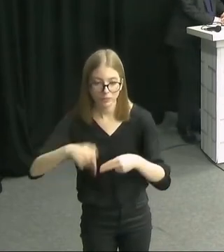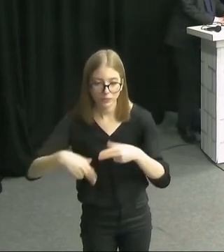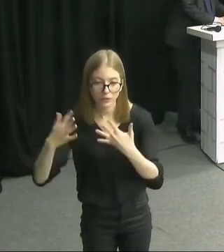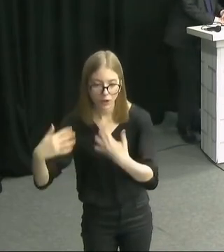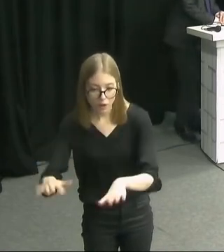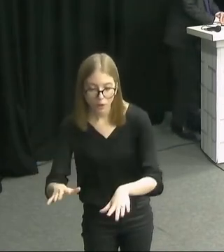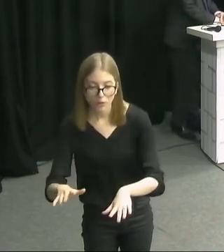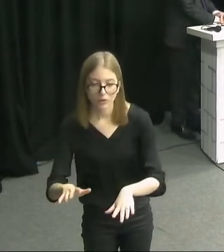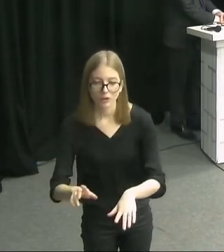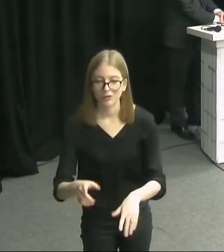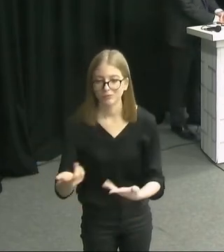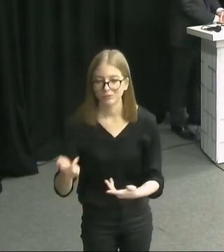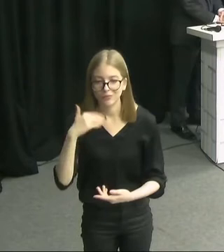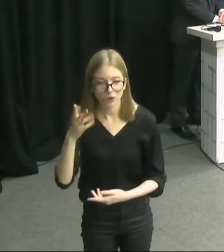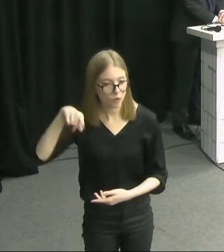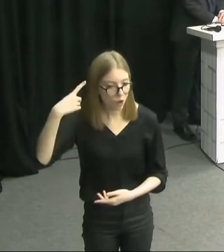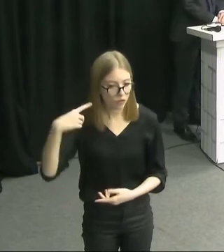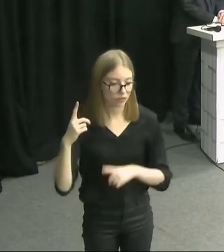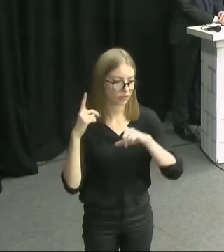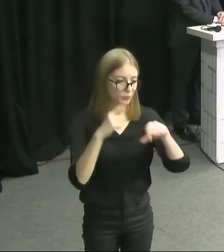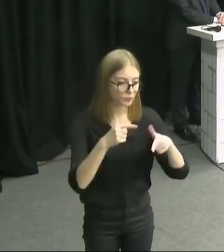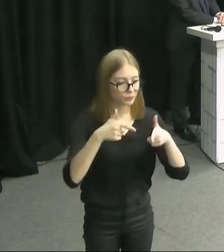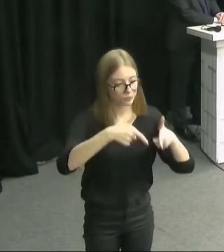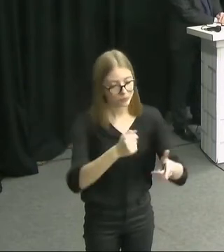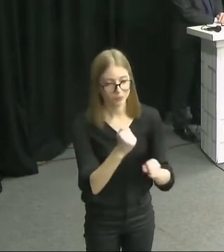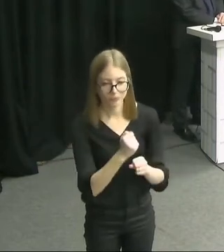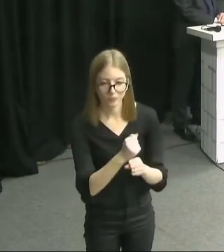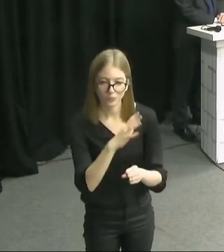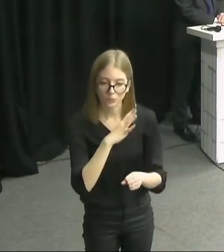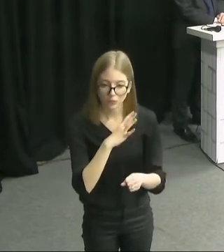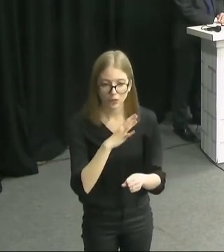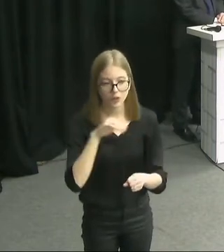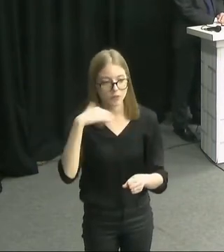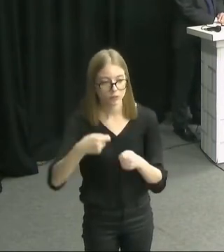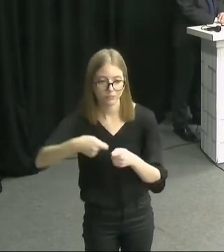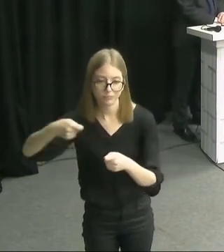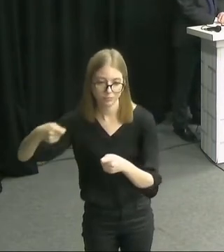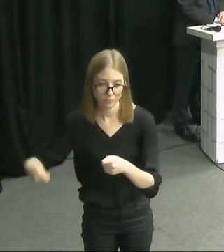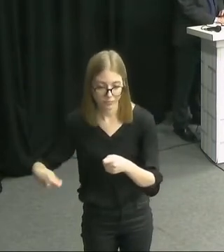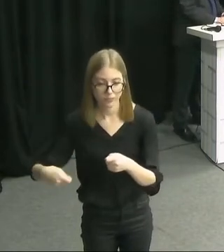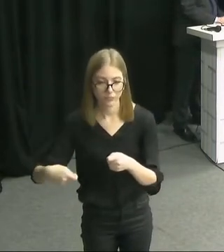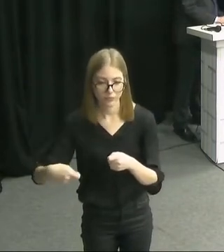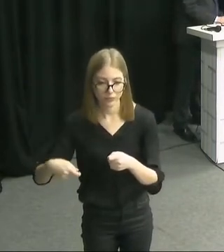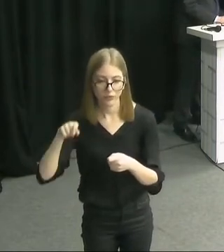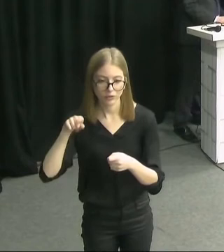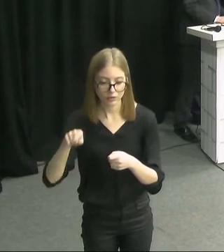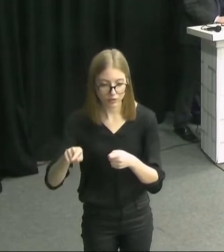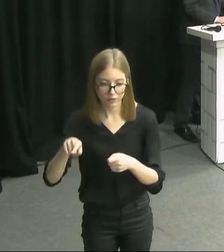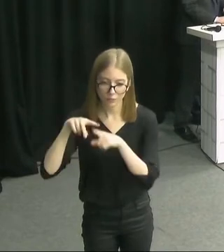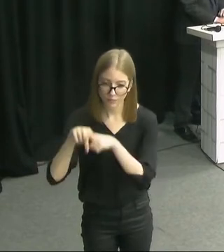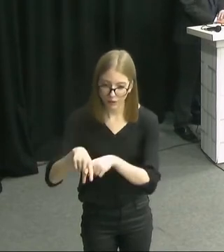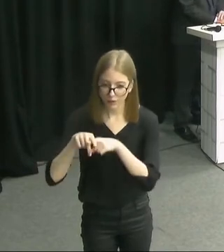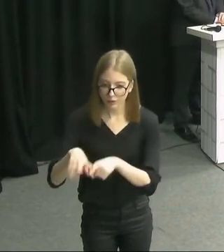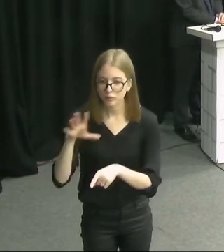then moved to London for master's studies, and then did PhD in London, and then moved